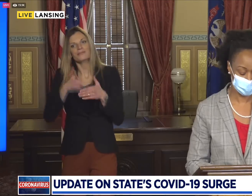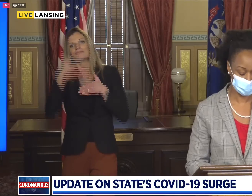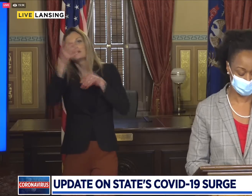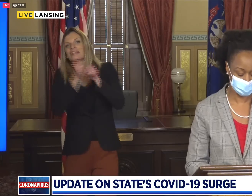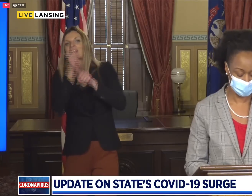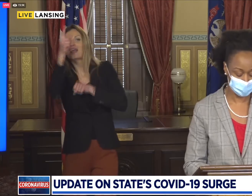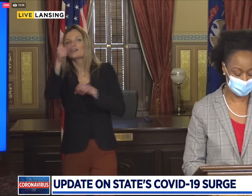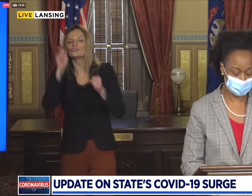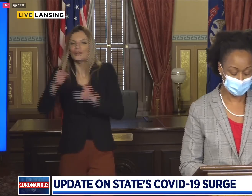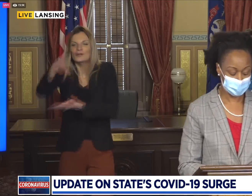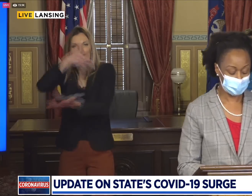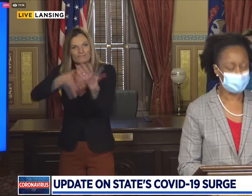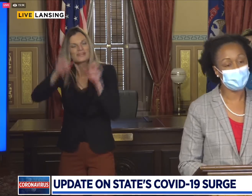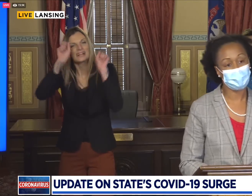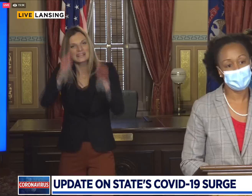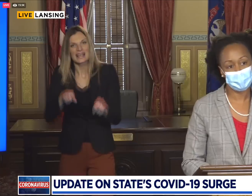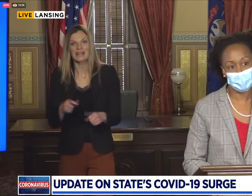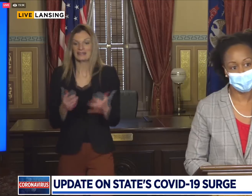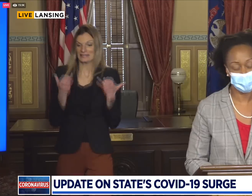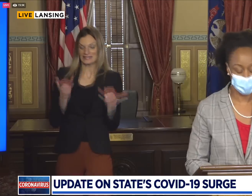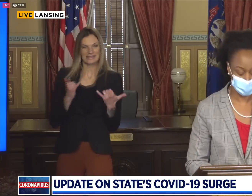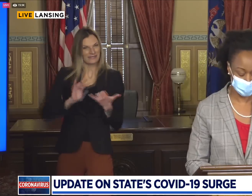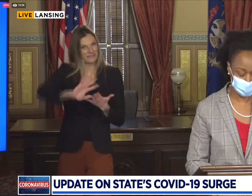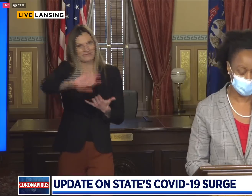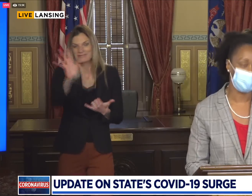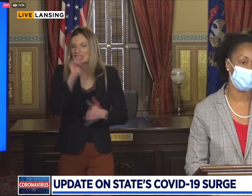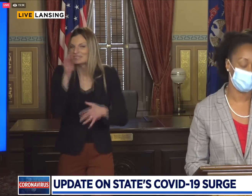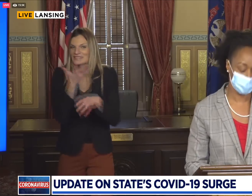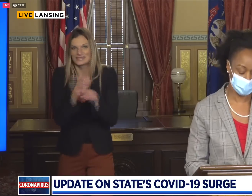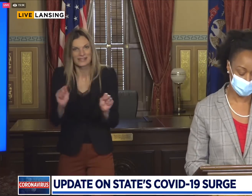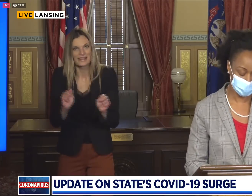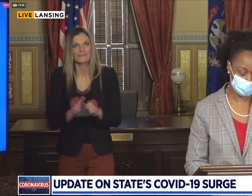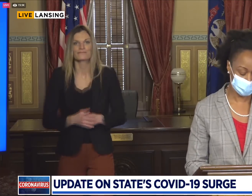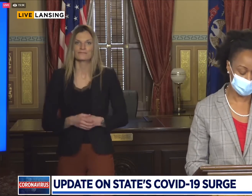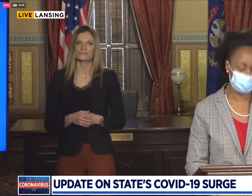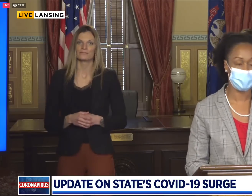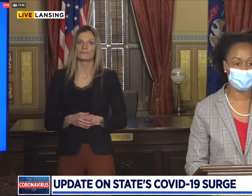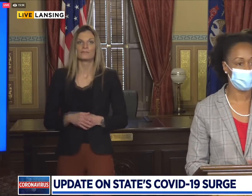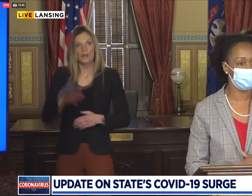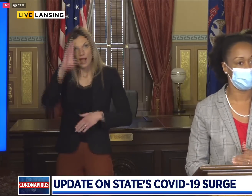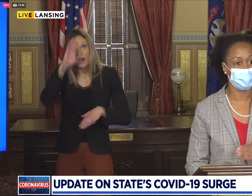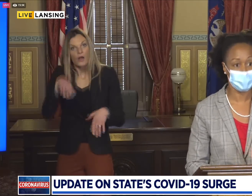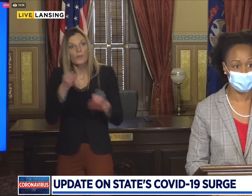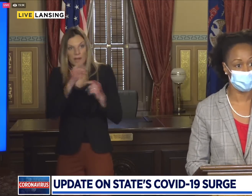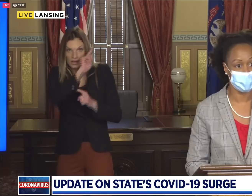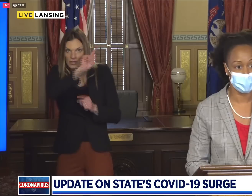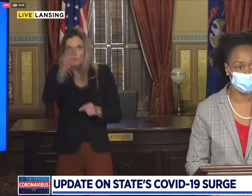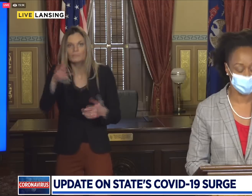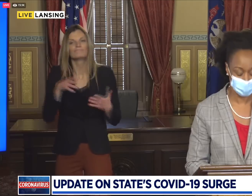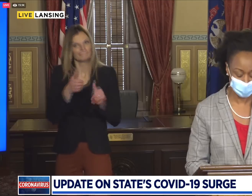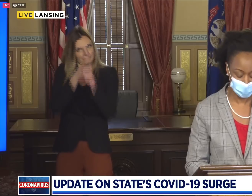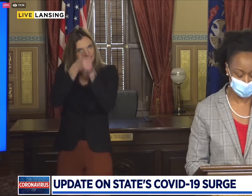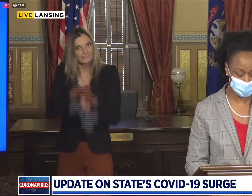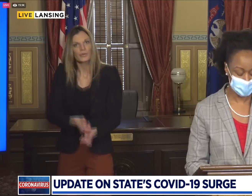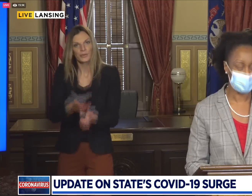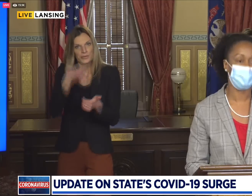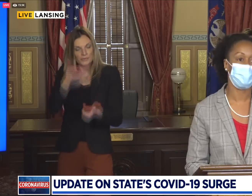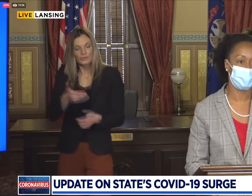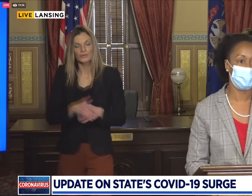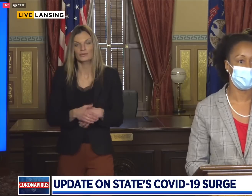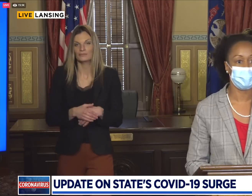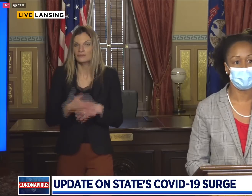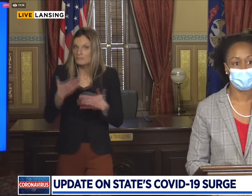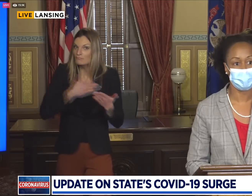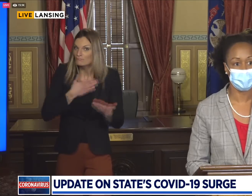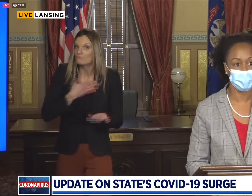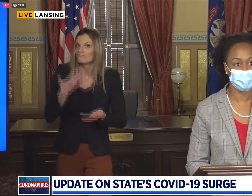next year. Now, I know many people across the state are doing the right thing. It's why our cases are not even higher than they are now, and it's why